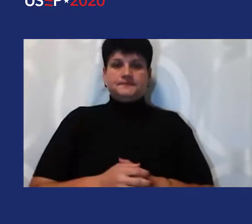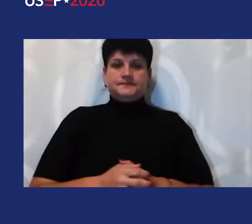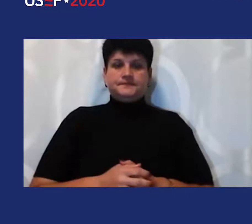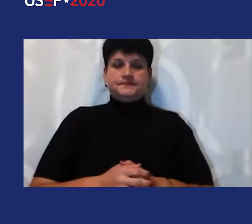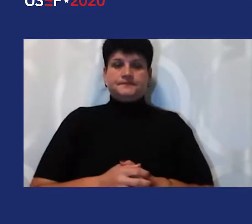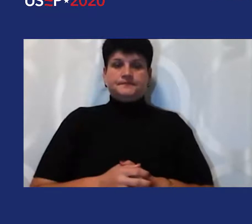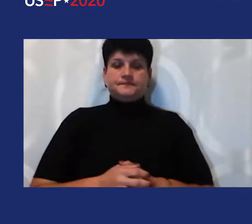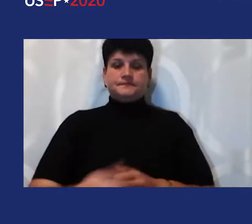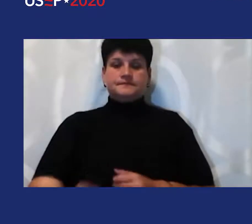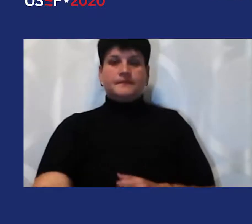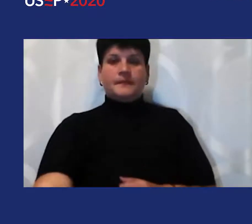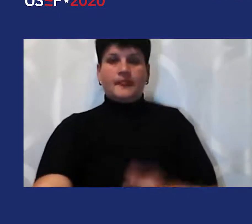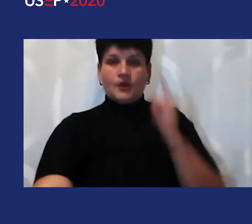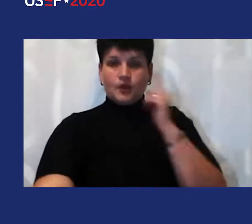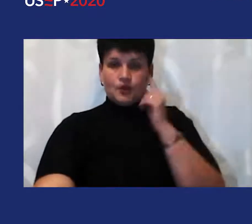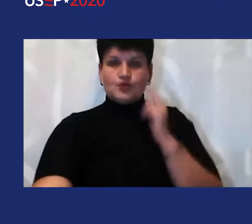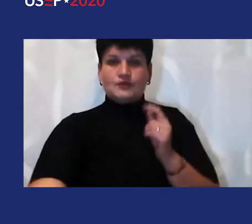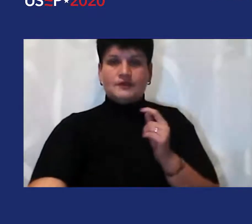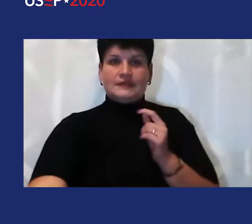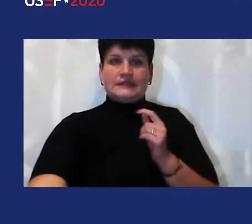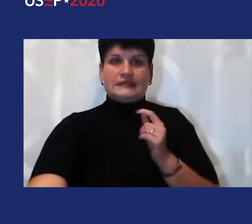Yes, okay. Hello.